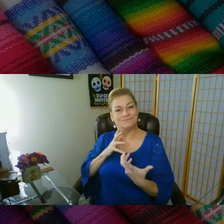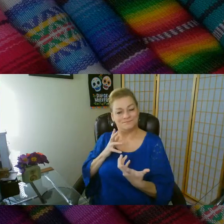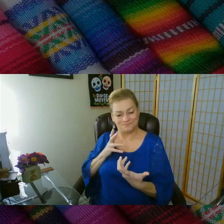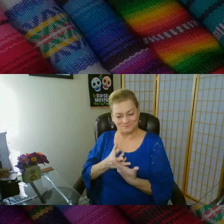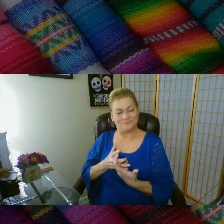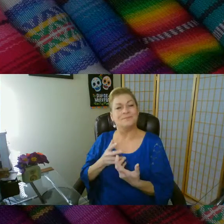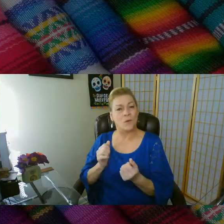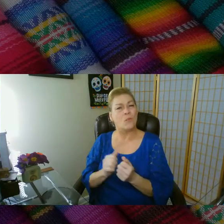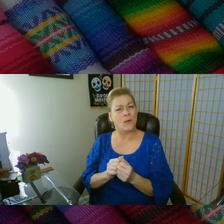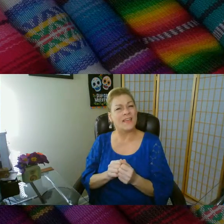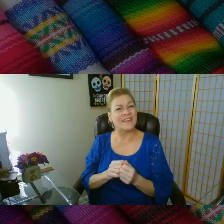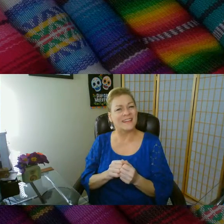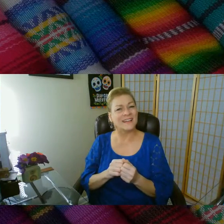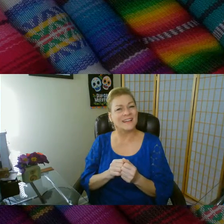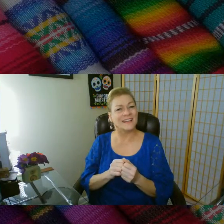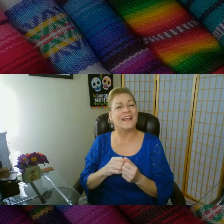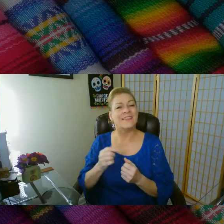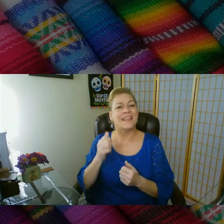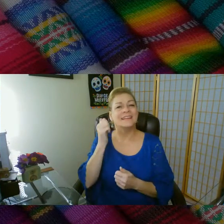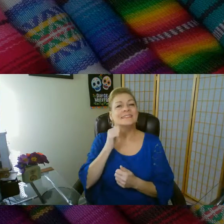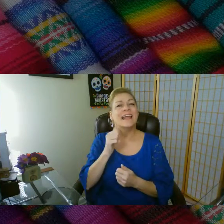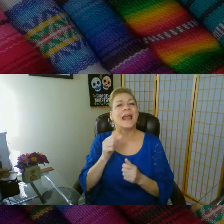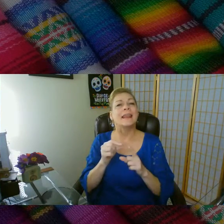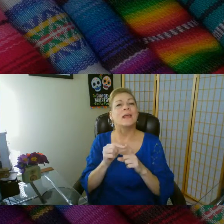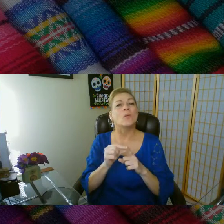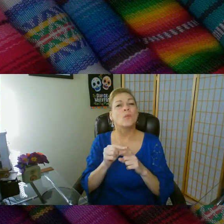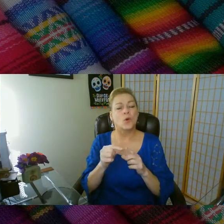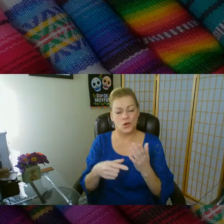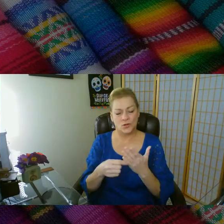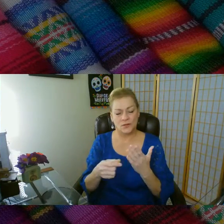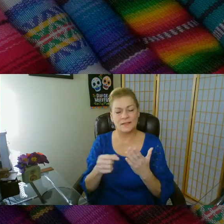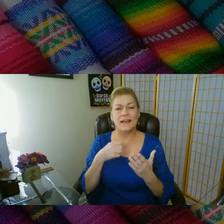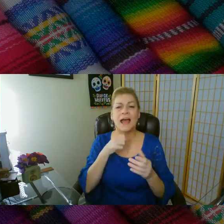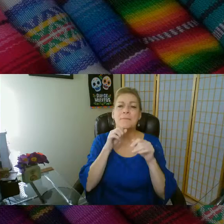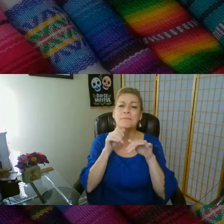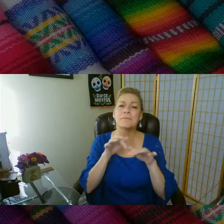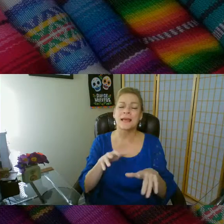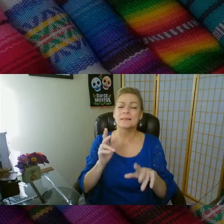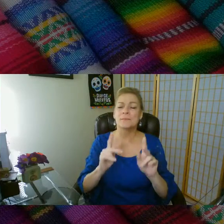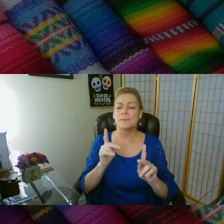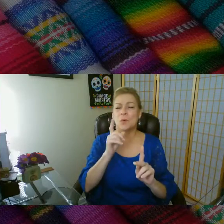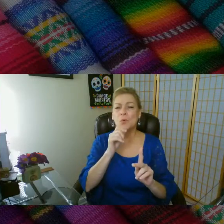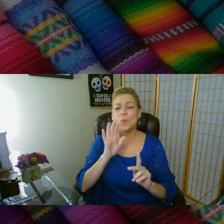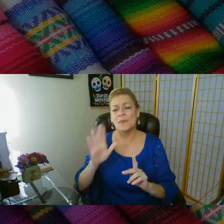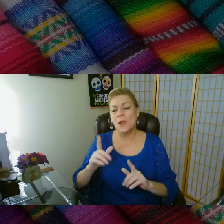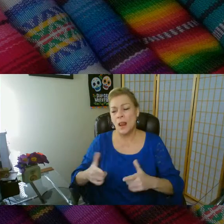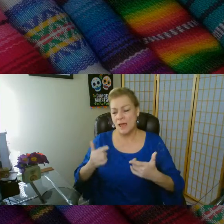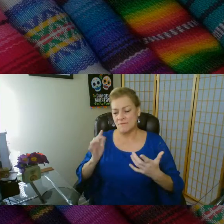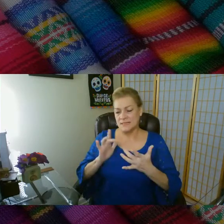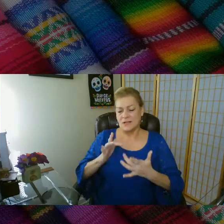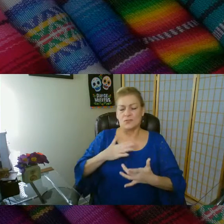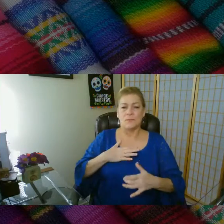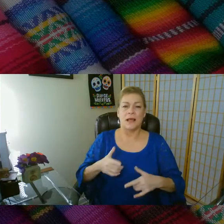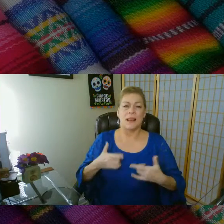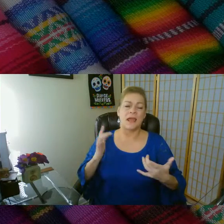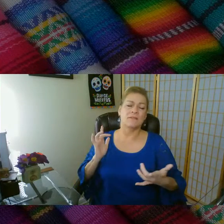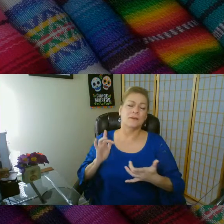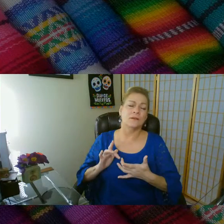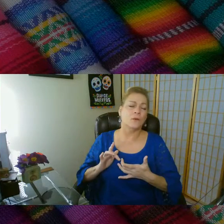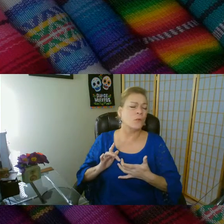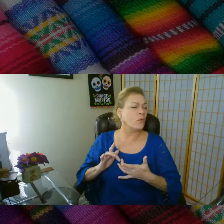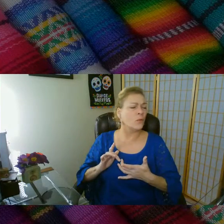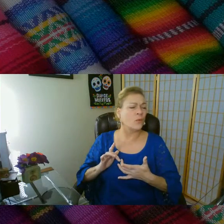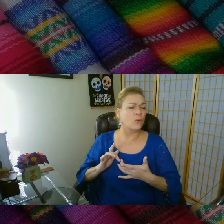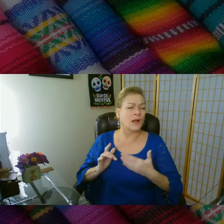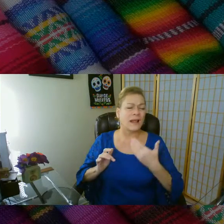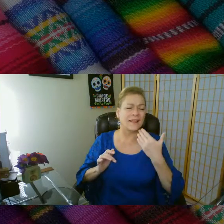word. The affirmation, I bless the people whose lives have touched mine. So beautiful. So